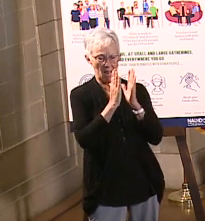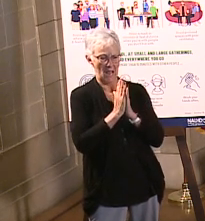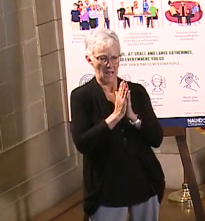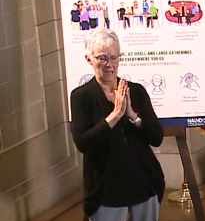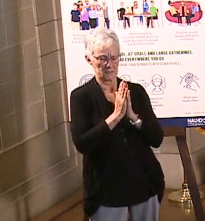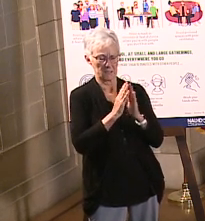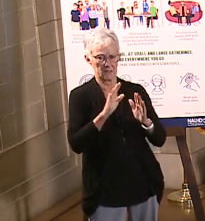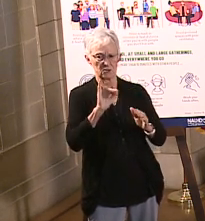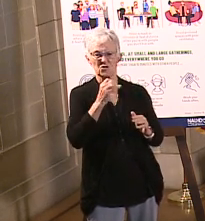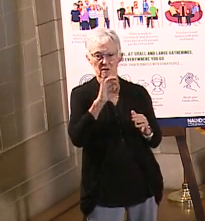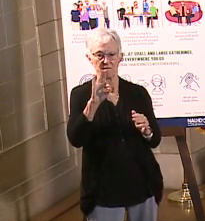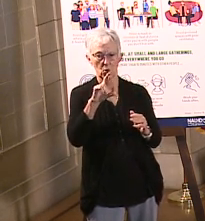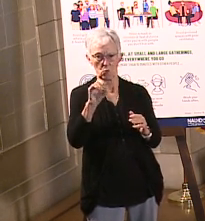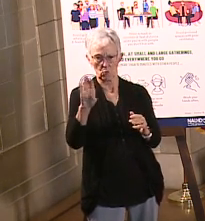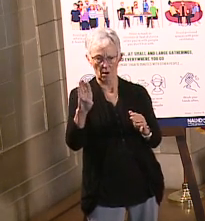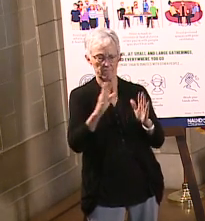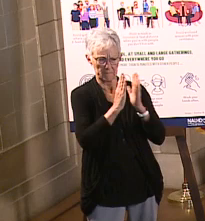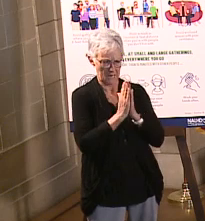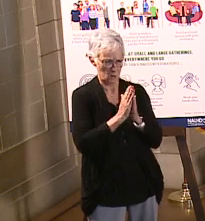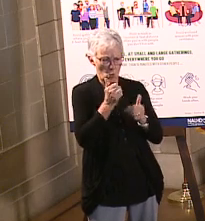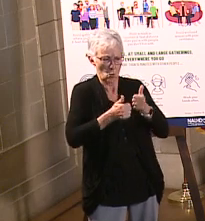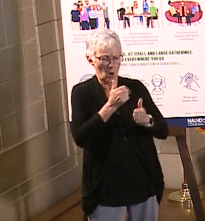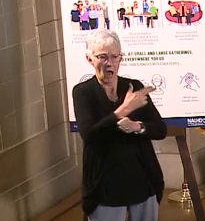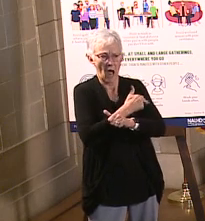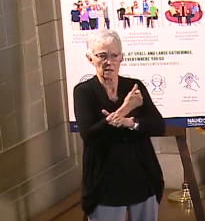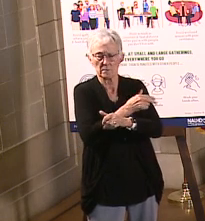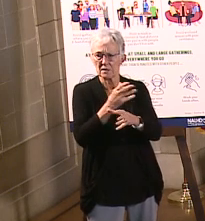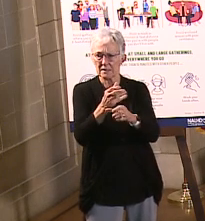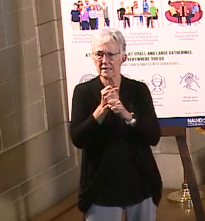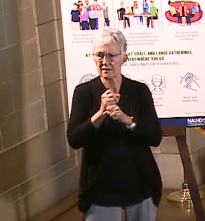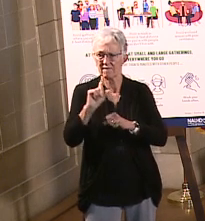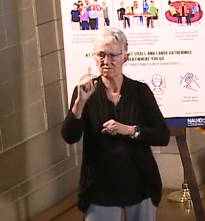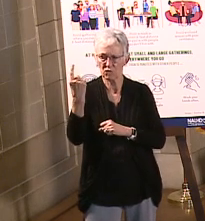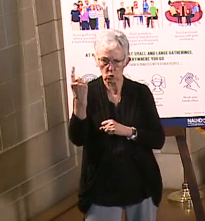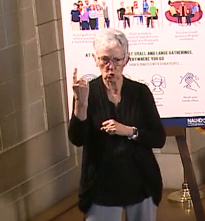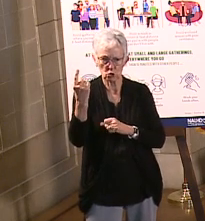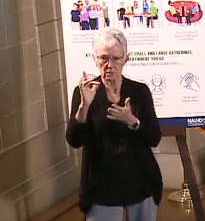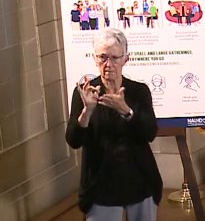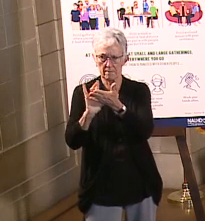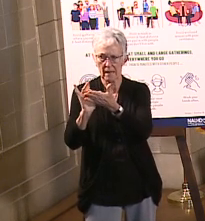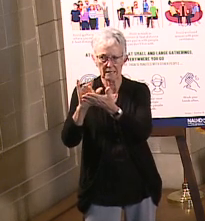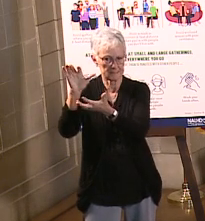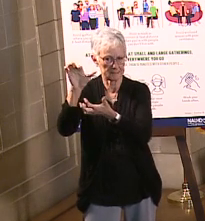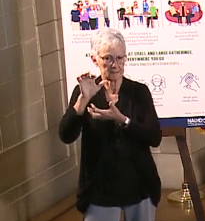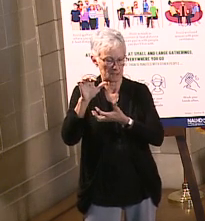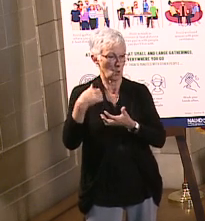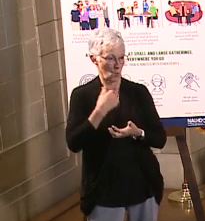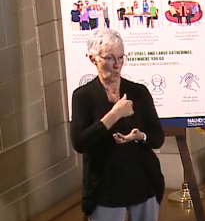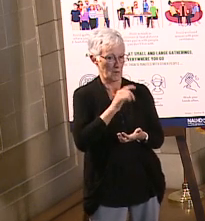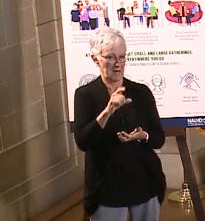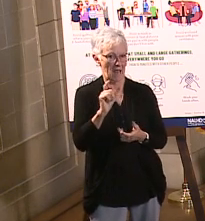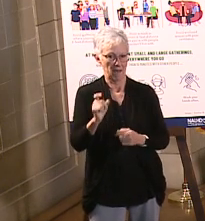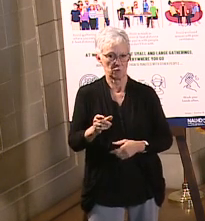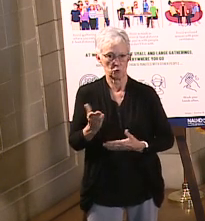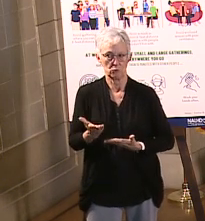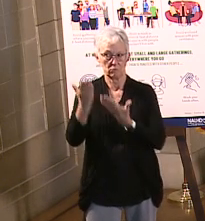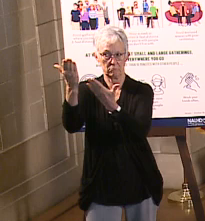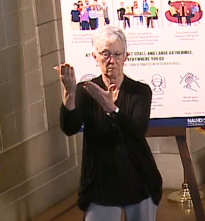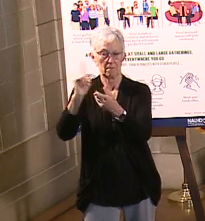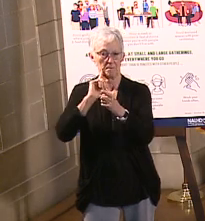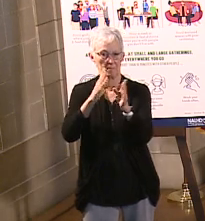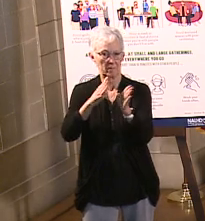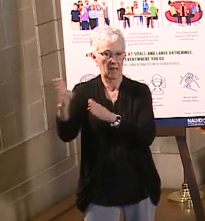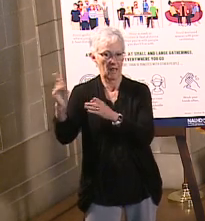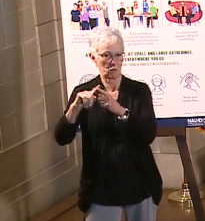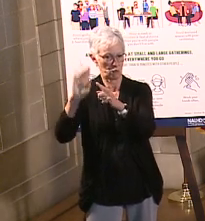Robb is asking which hospitals are getting the first doses. We have to turn that plan into the federal government on Friday to lock that in. And so